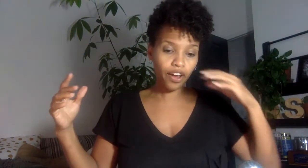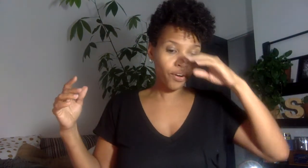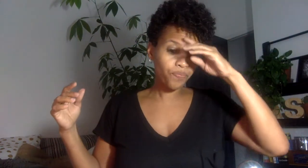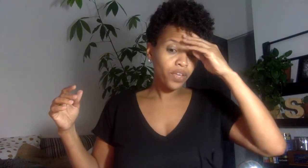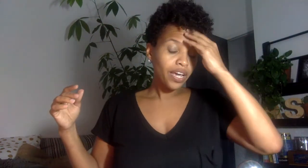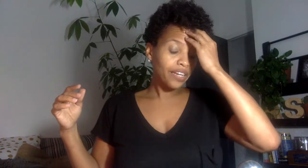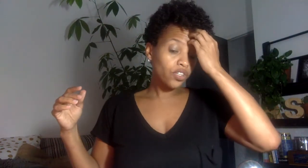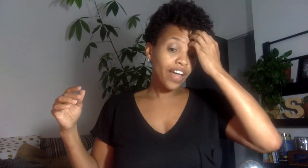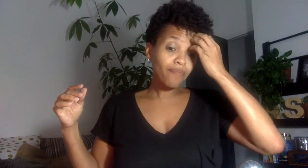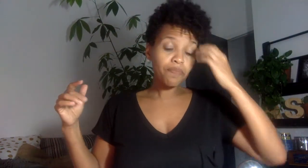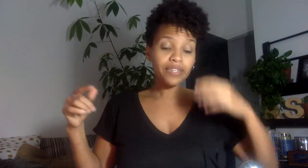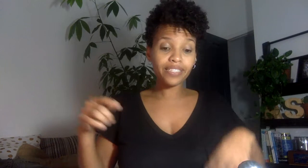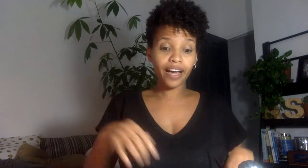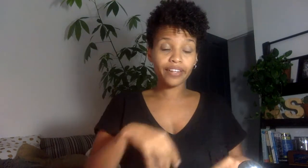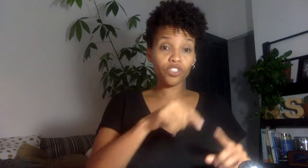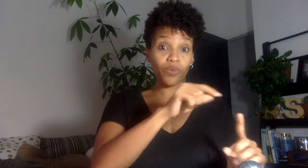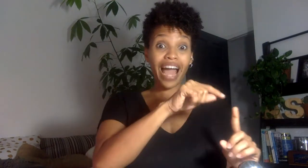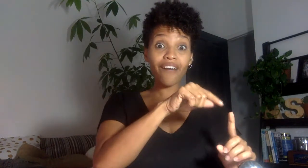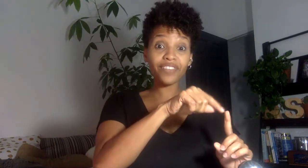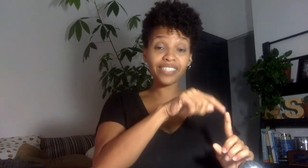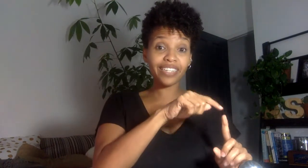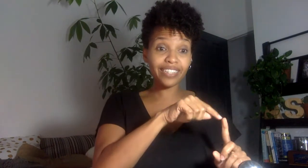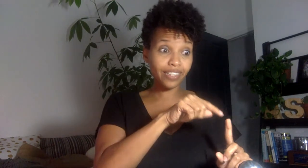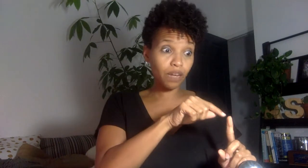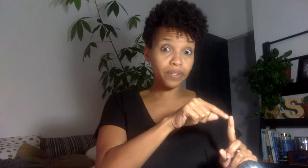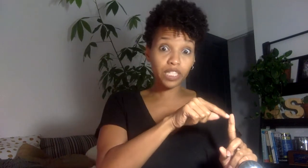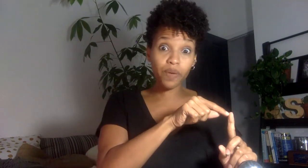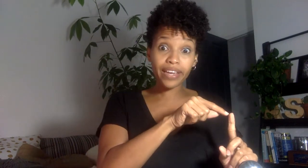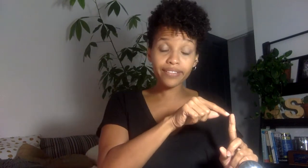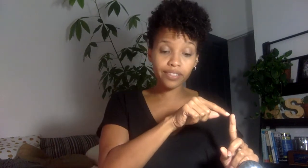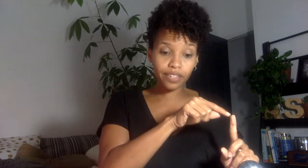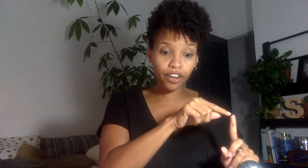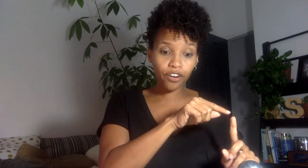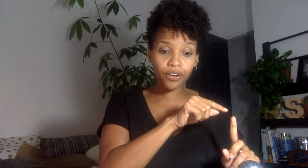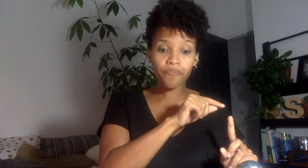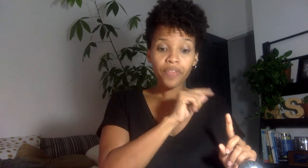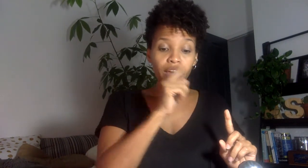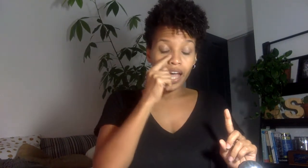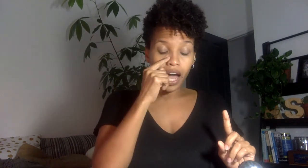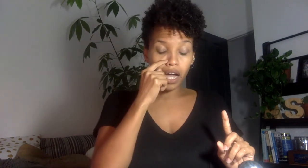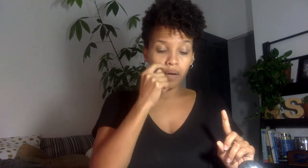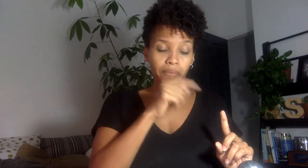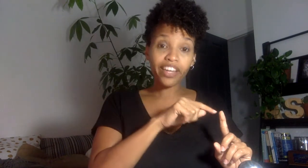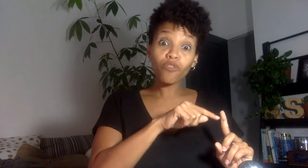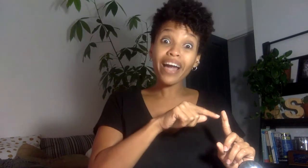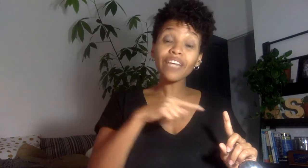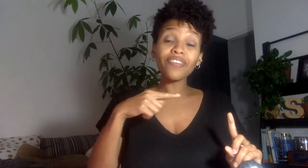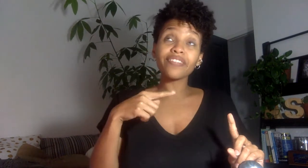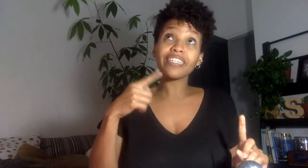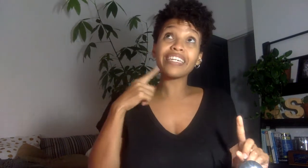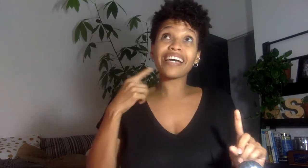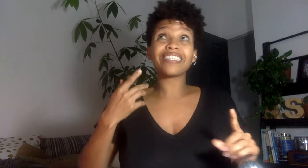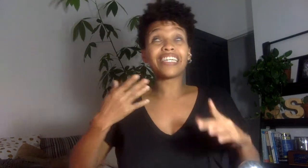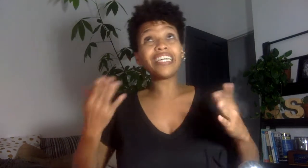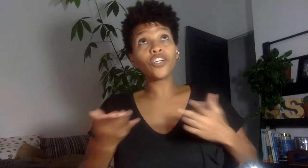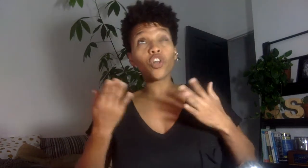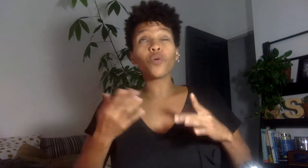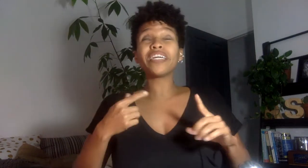there. And so that might be sign. So we have the city set up in space here. And you might even see it as here, although he does